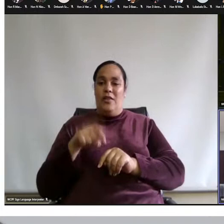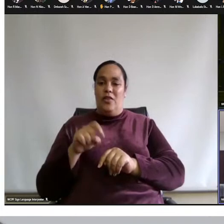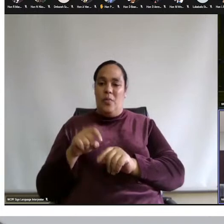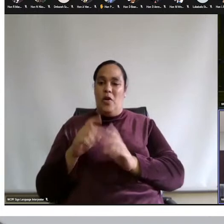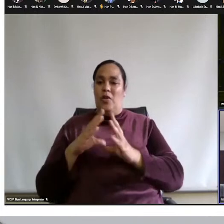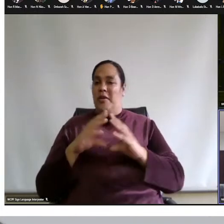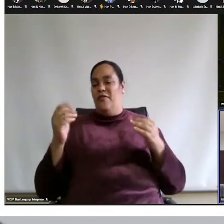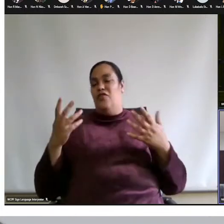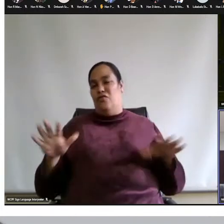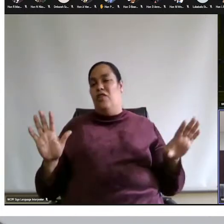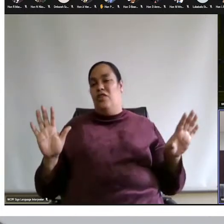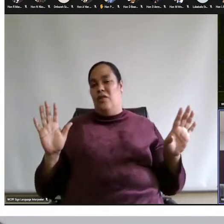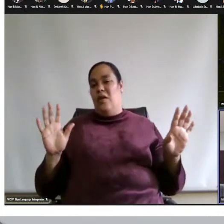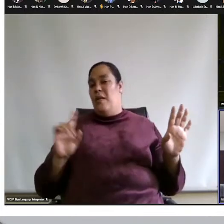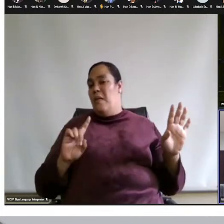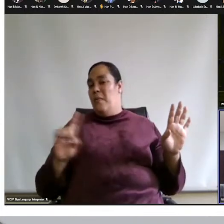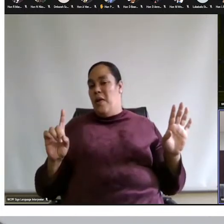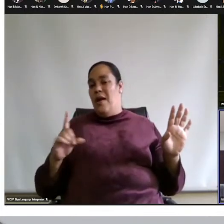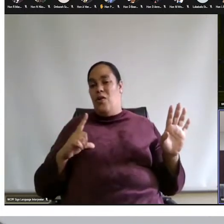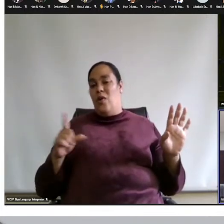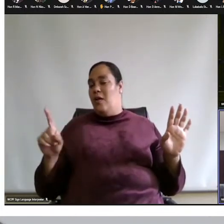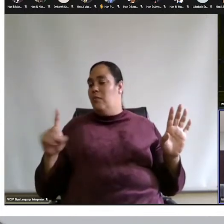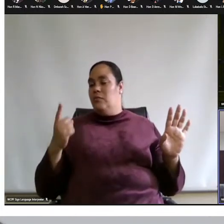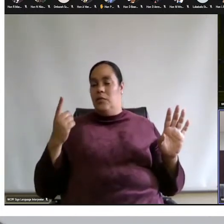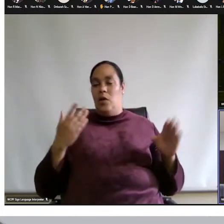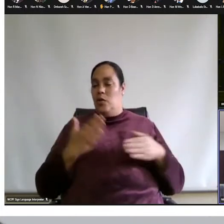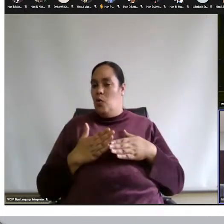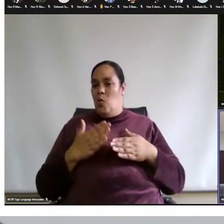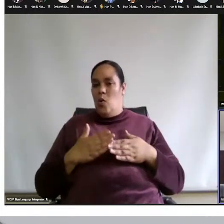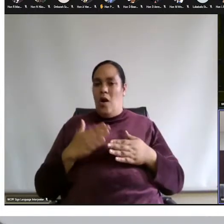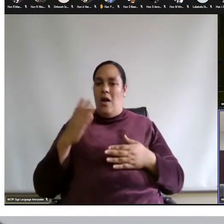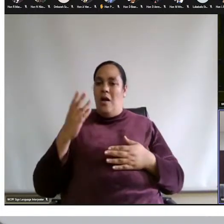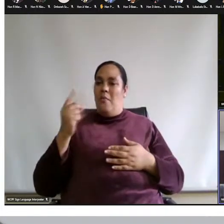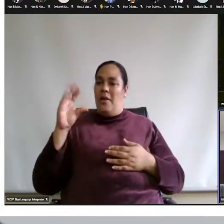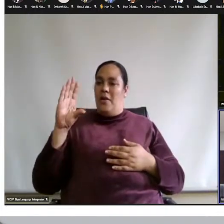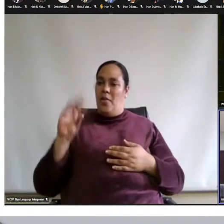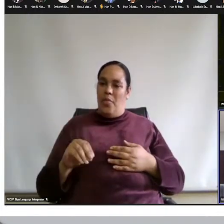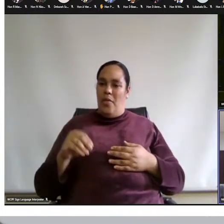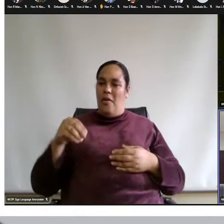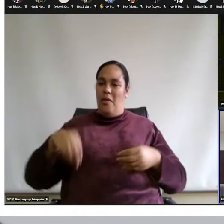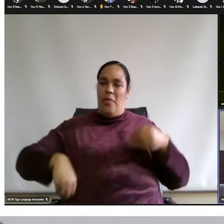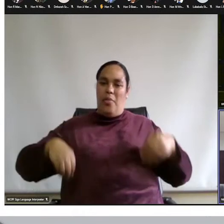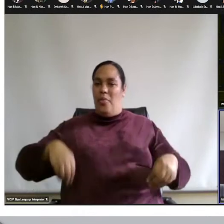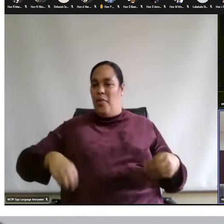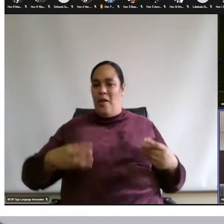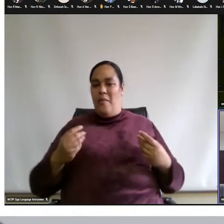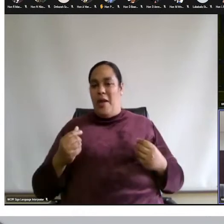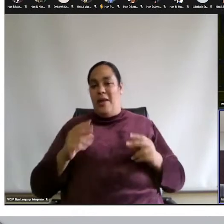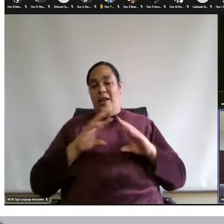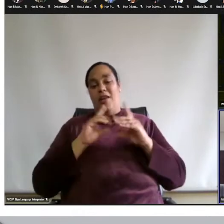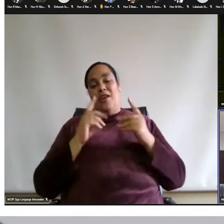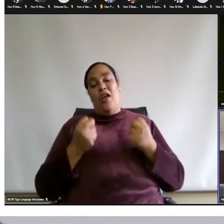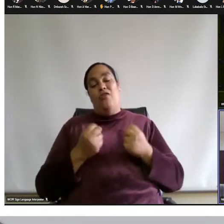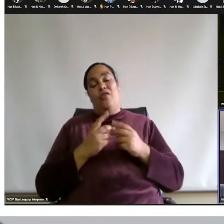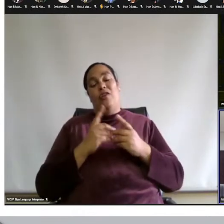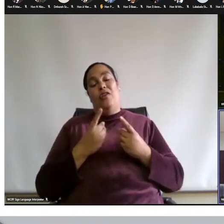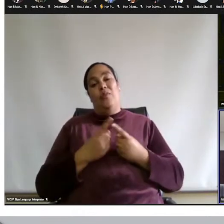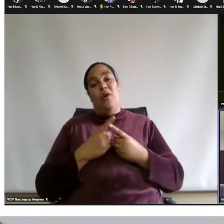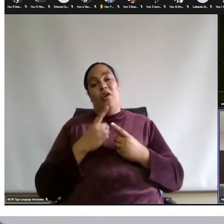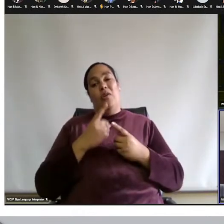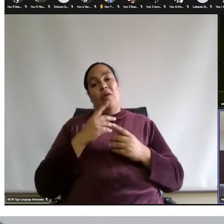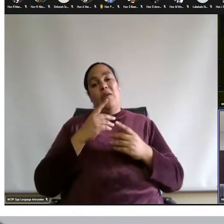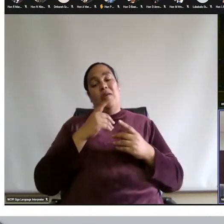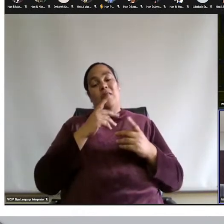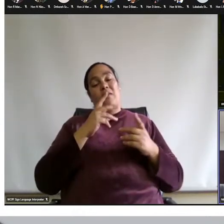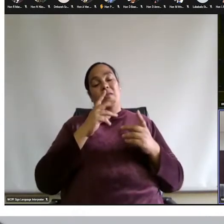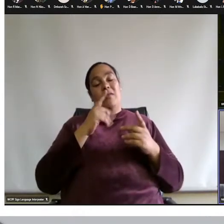already, but the incompetence, the bankrupt, mismanaged National Department of Water and Sanitation